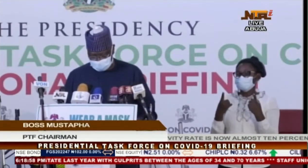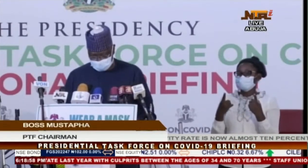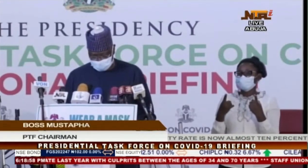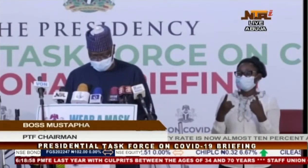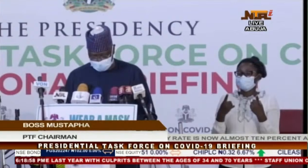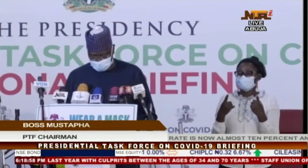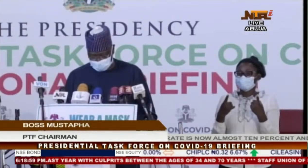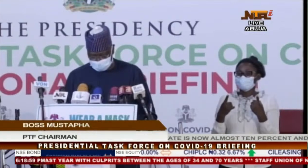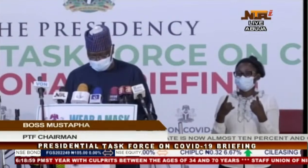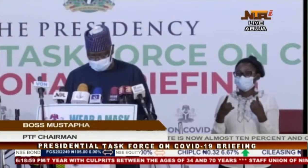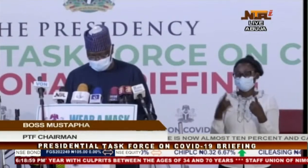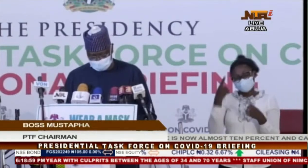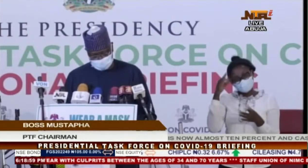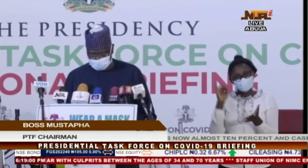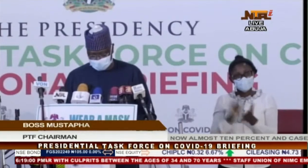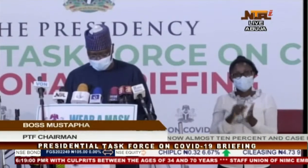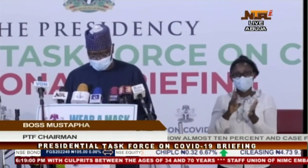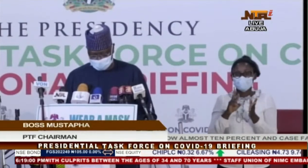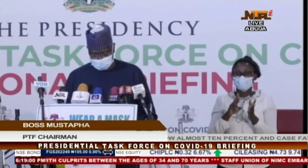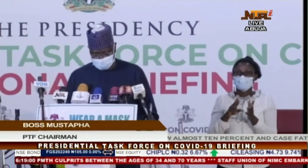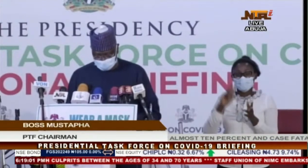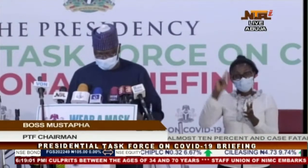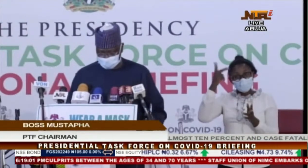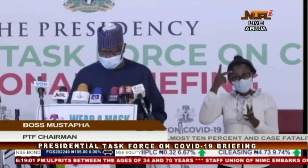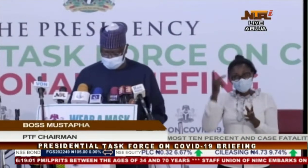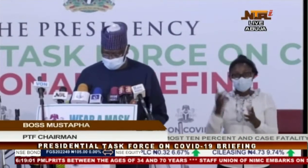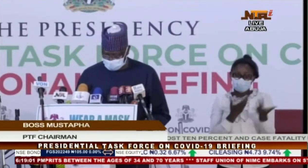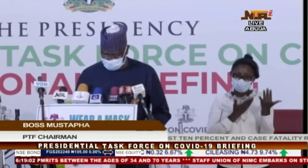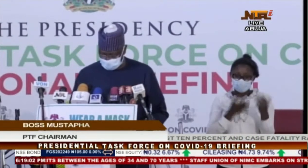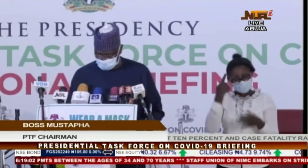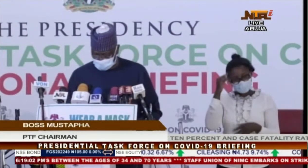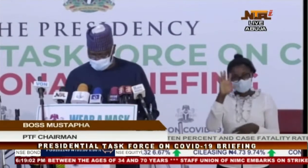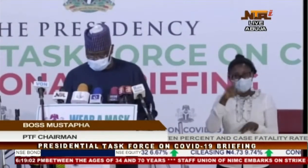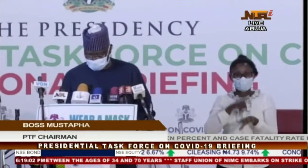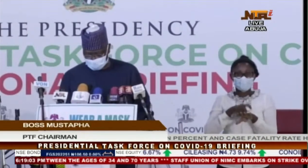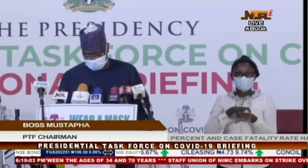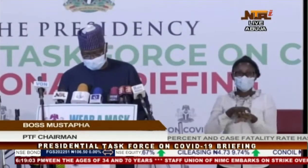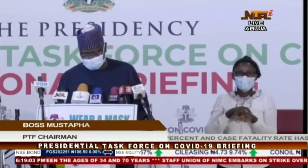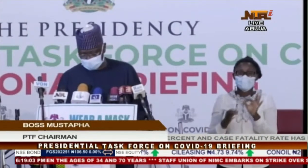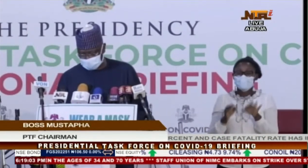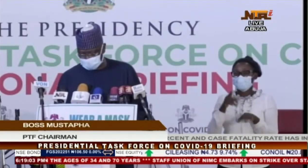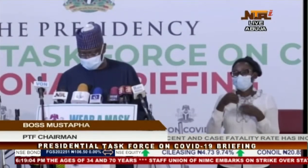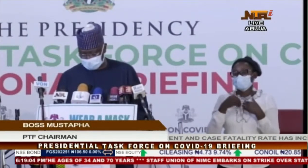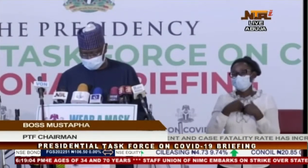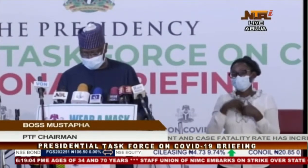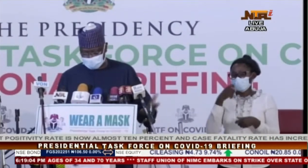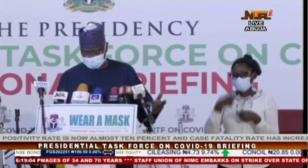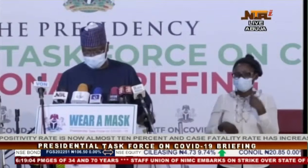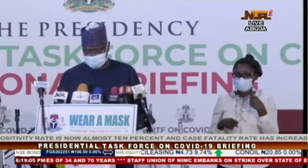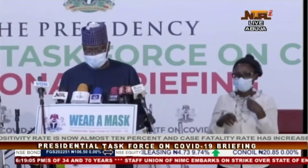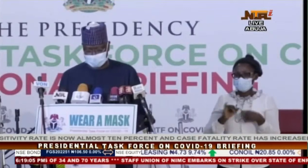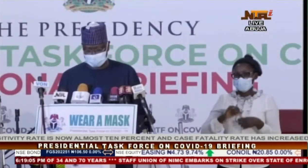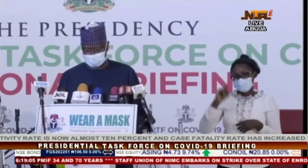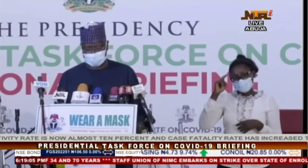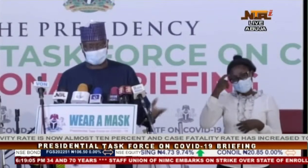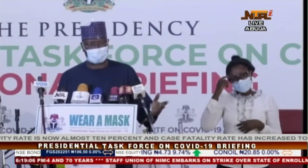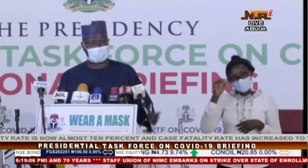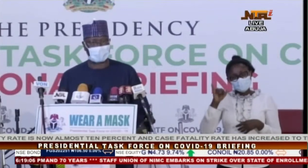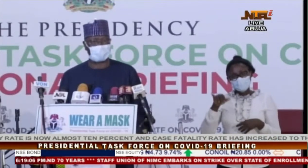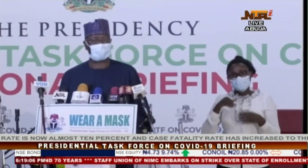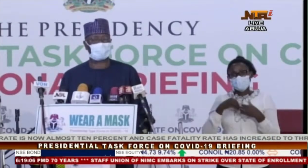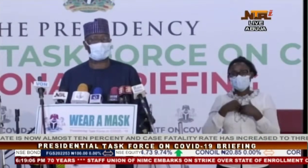So I continue to appeal that let's read the instructions, let's comply with the instructions, let's be orderly. If you are